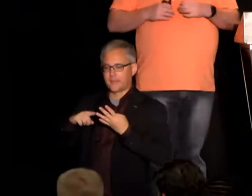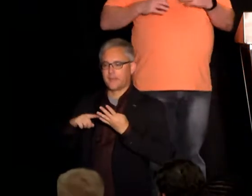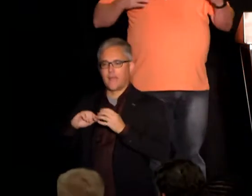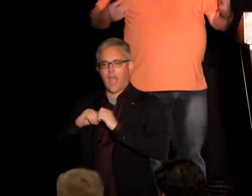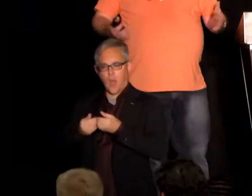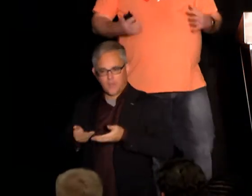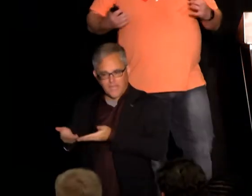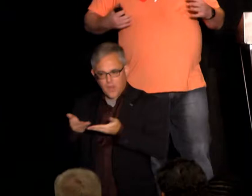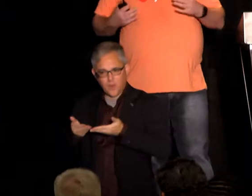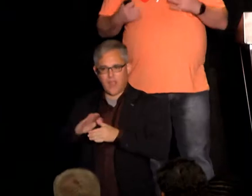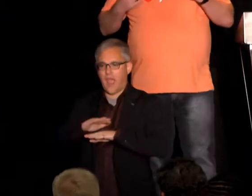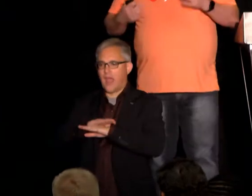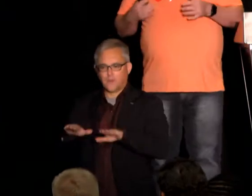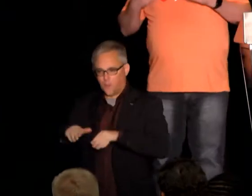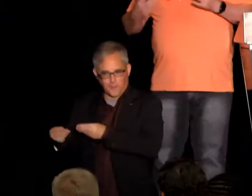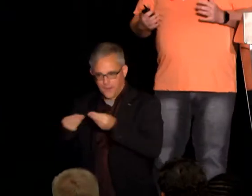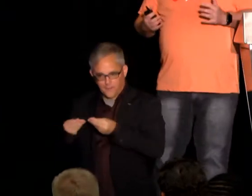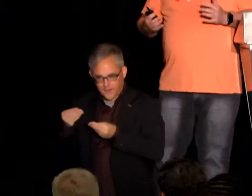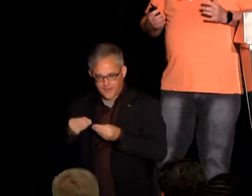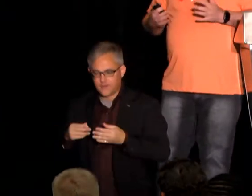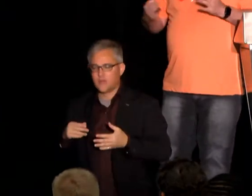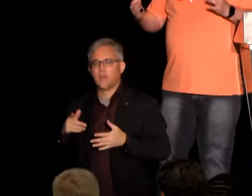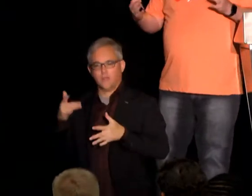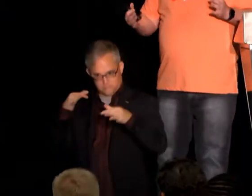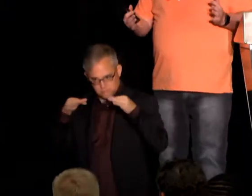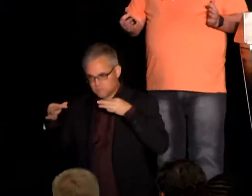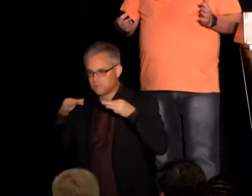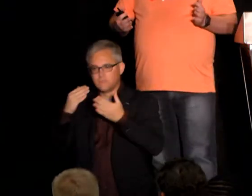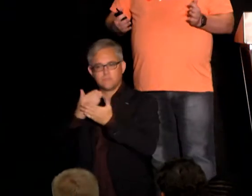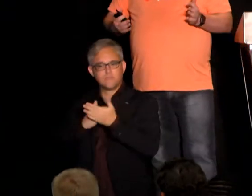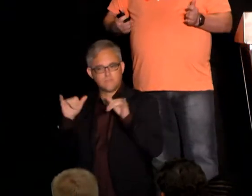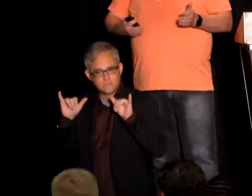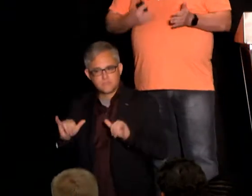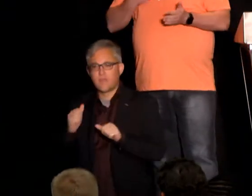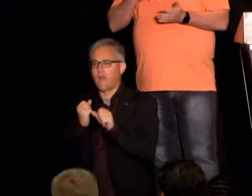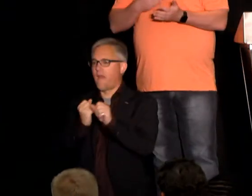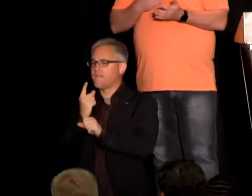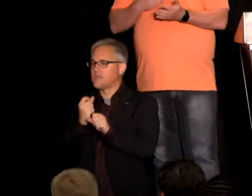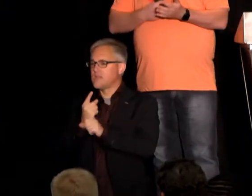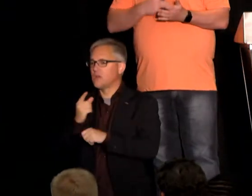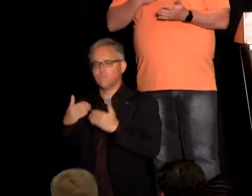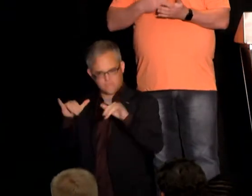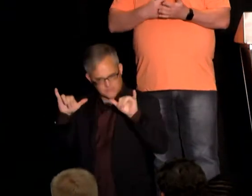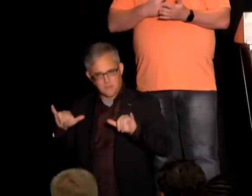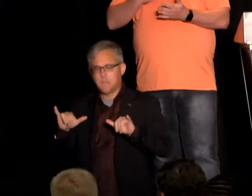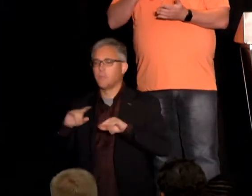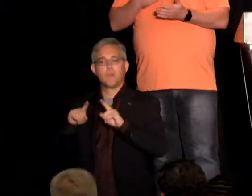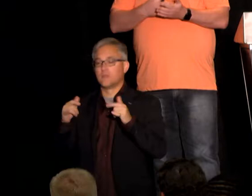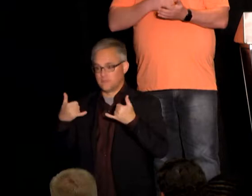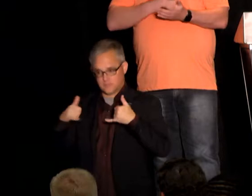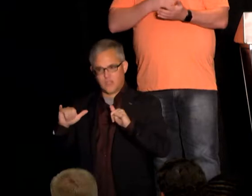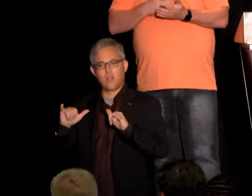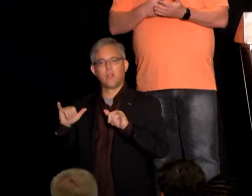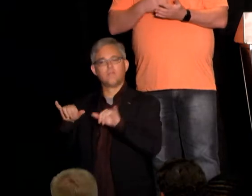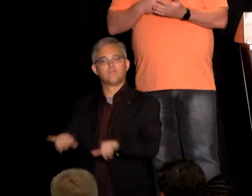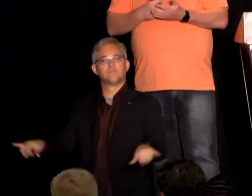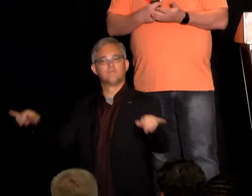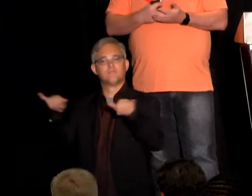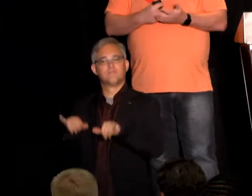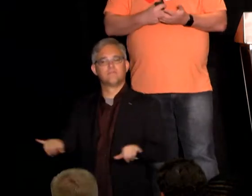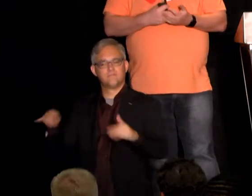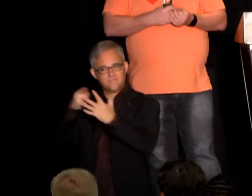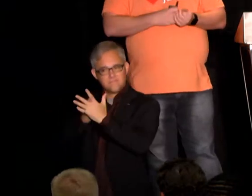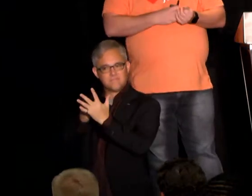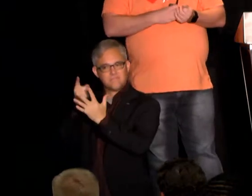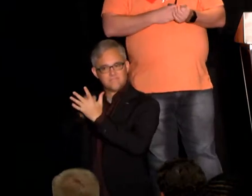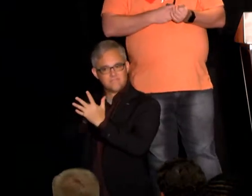iPad. And we go through the same lesson every year, even though it's the same message, but that way we keep that consistency with our